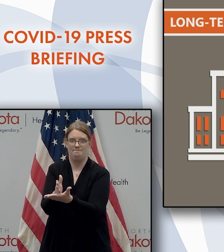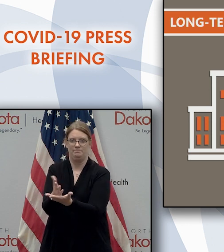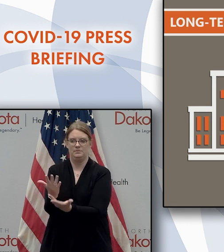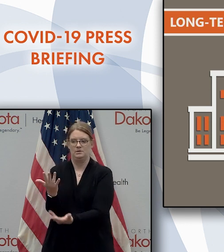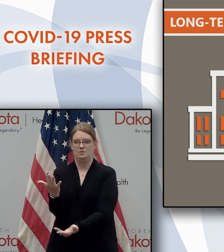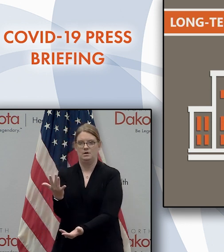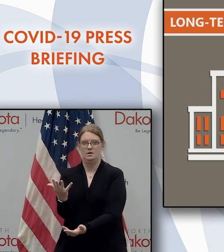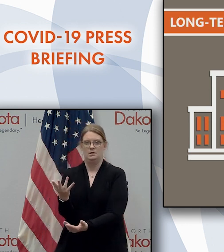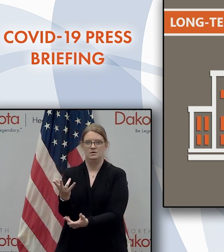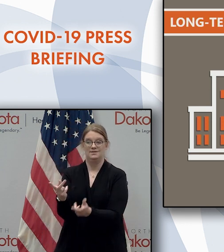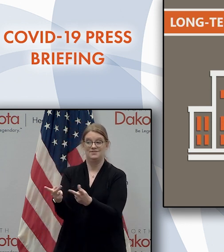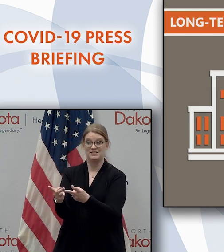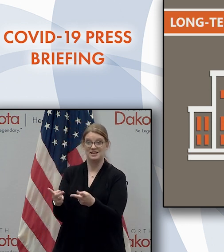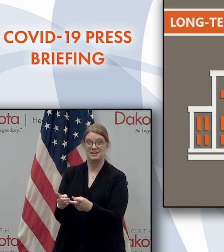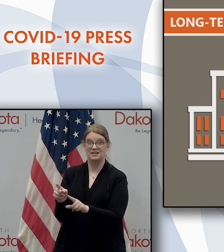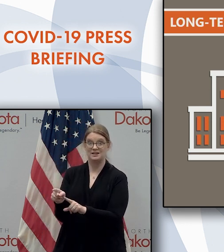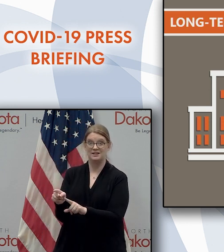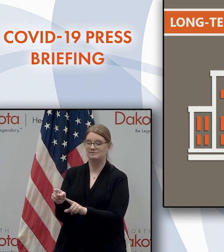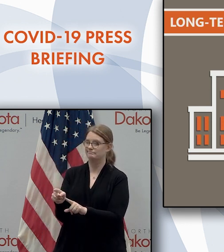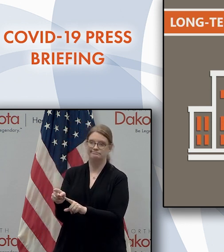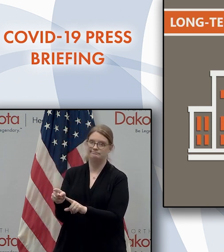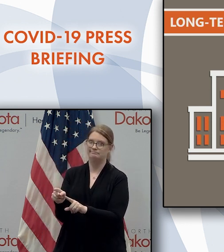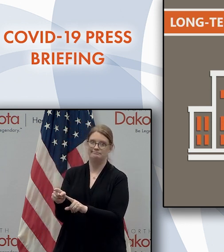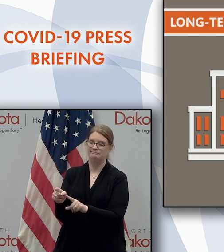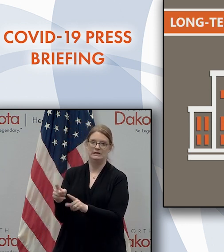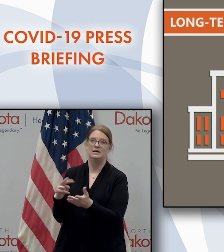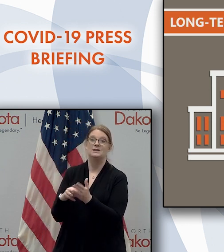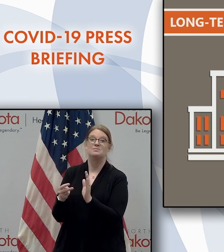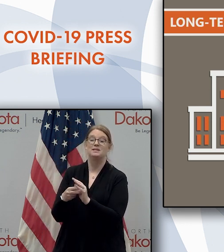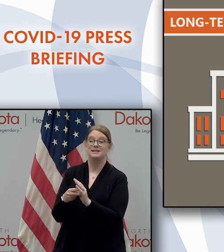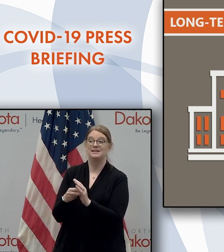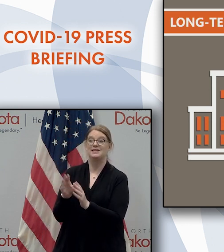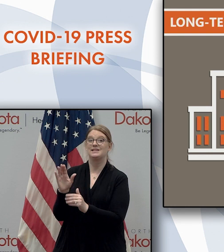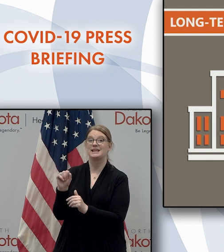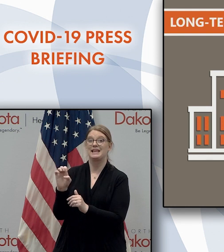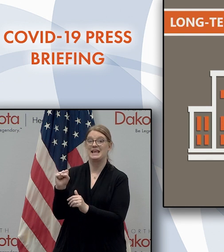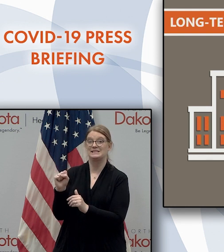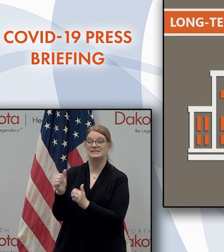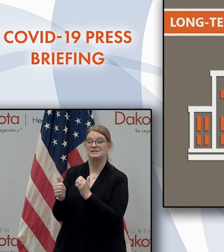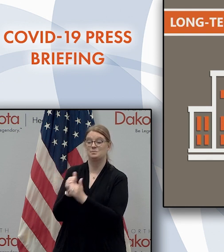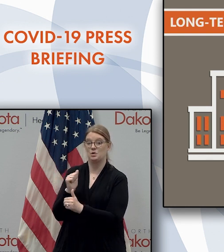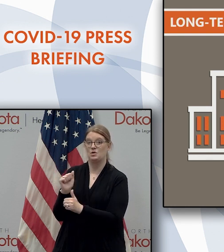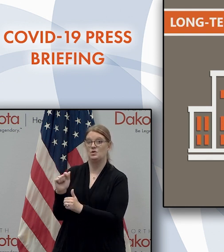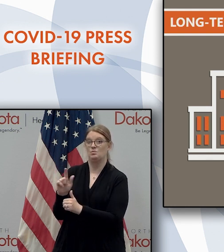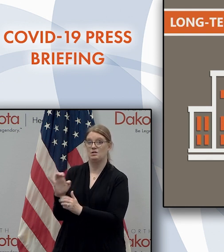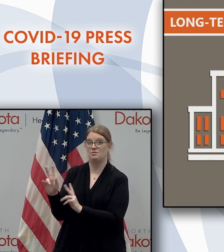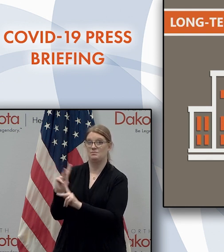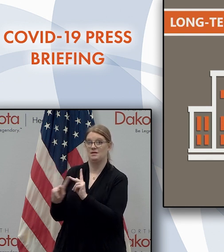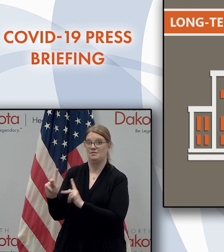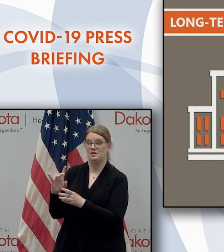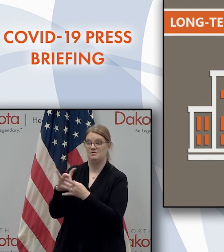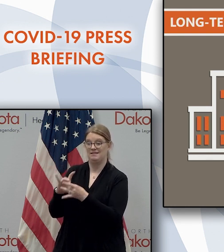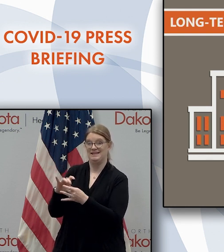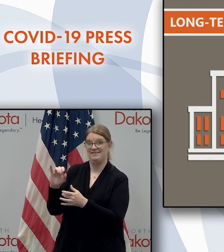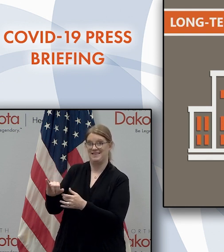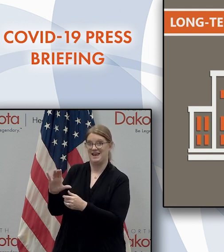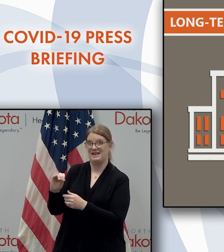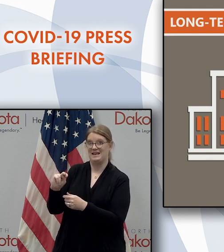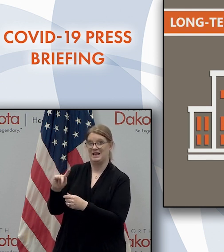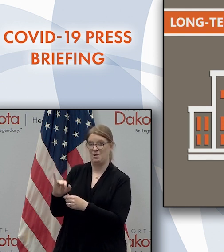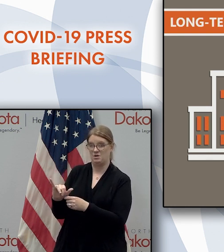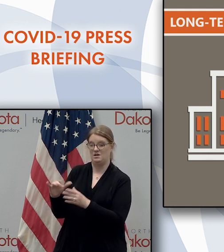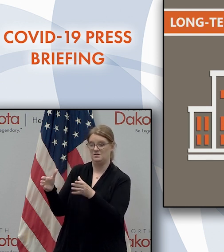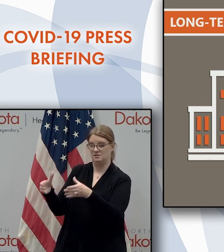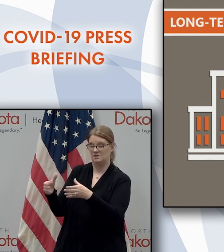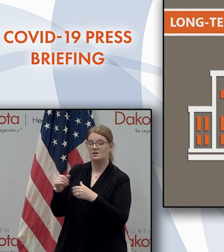to do with the facility, but it has to do with the heightened prevalence of active COVID cases per capita within their associated county. So